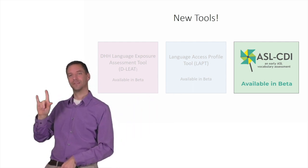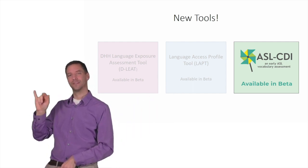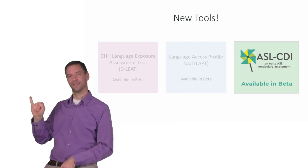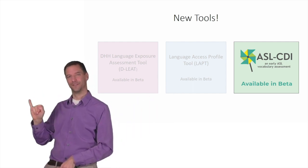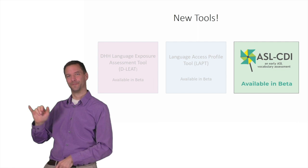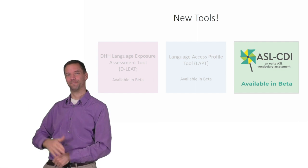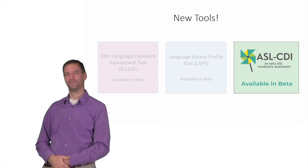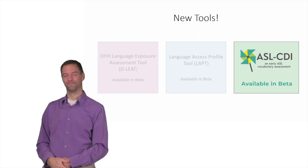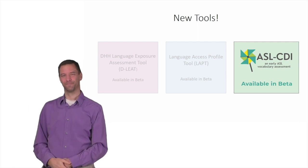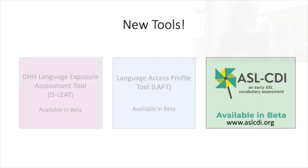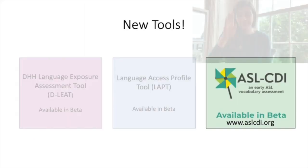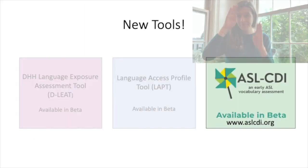Caselli.